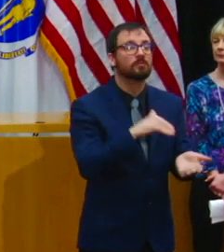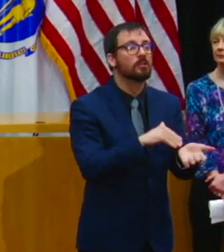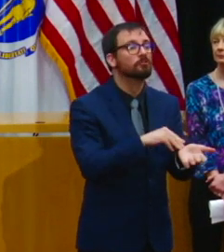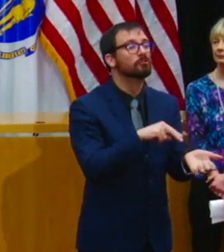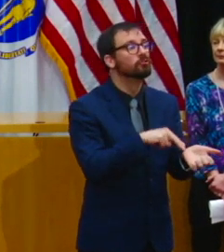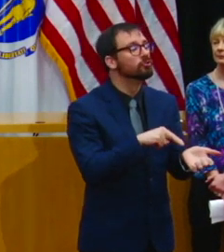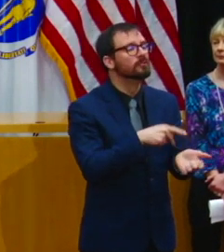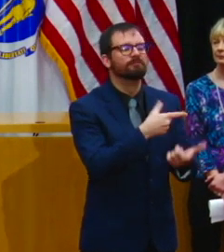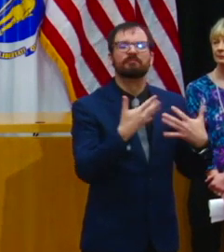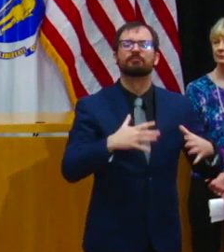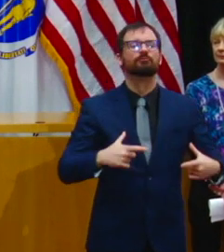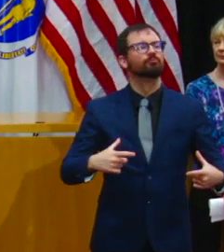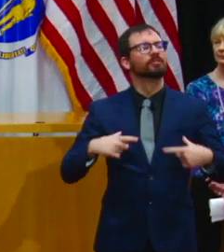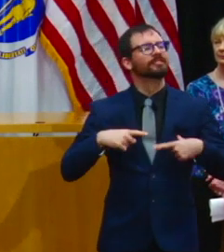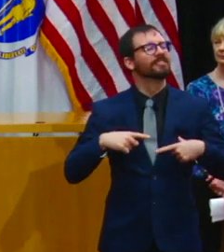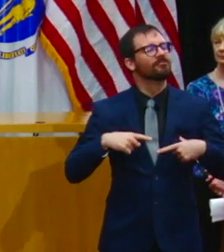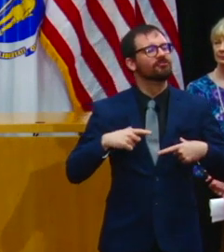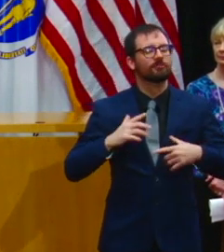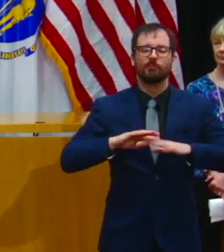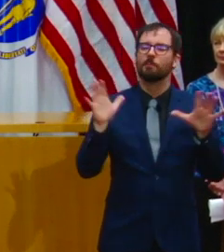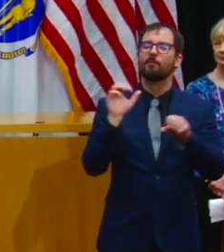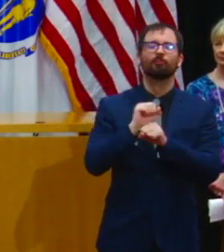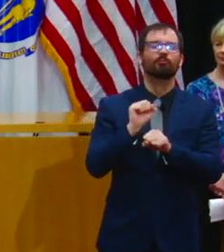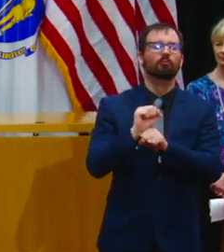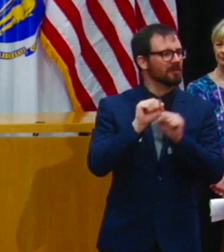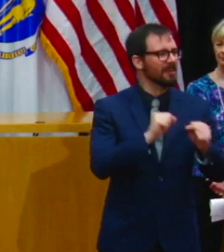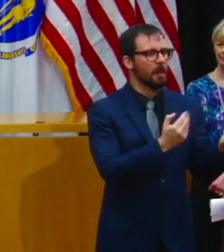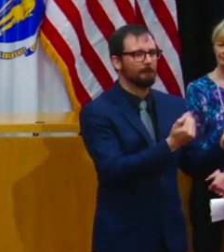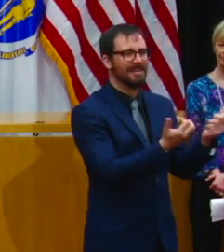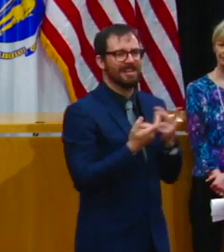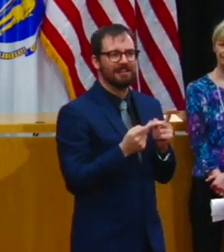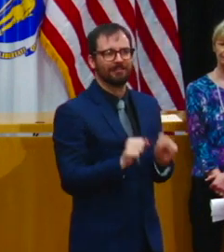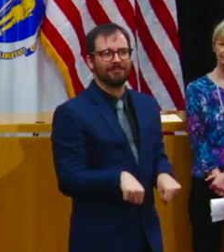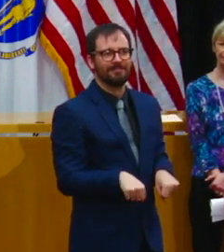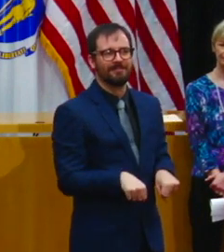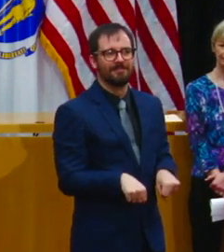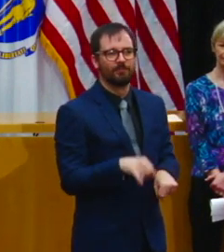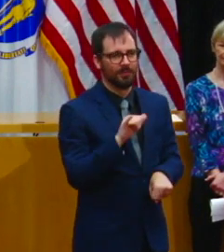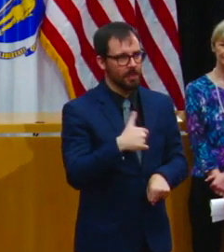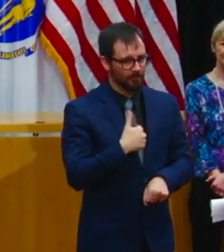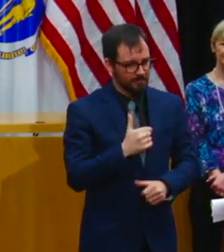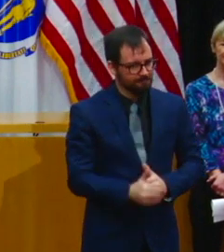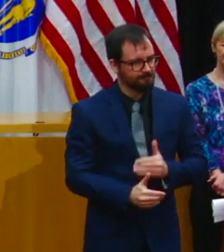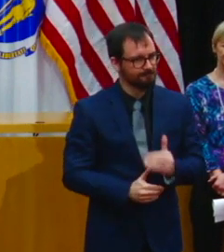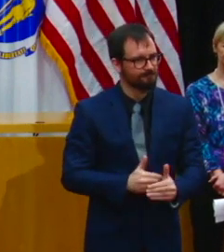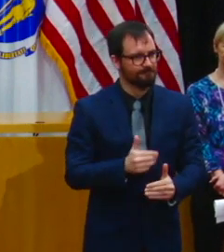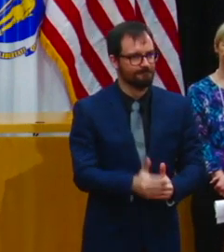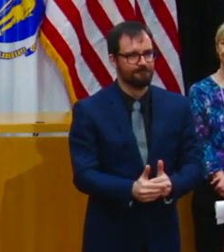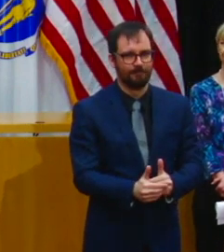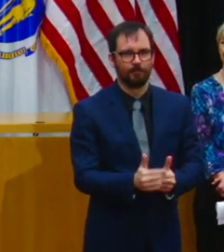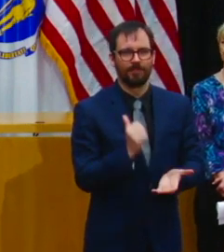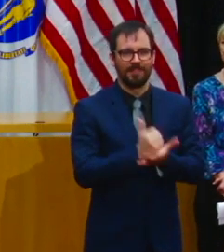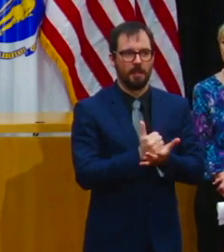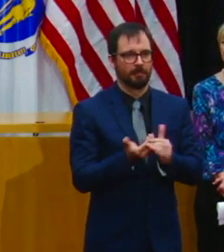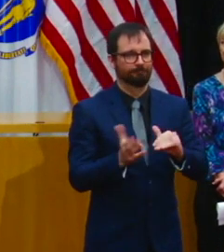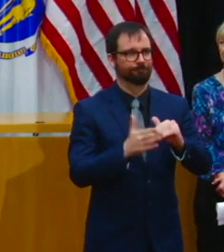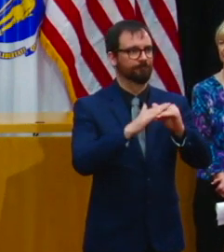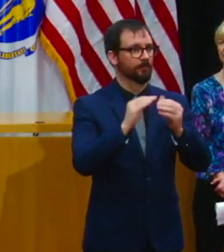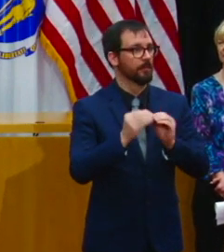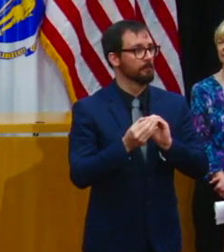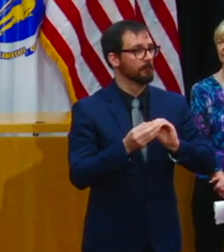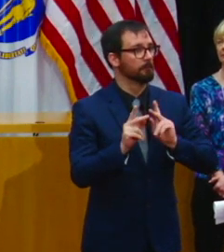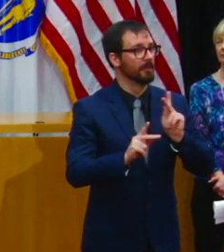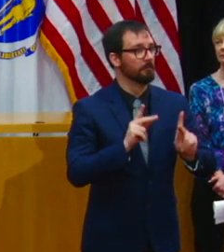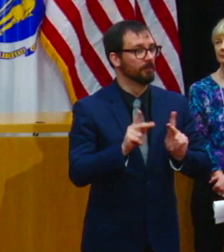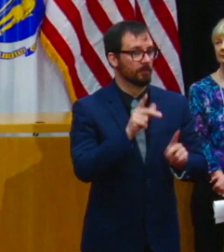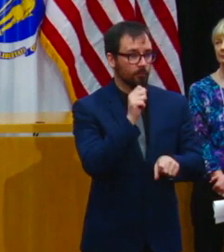more qualified professionals to the front lines as we fight COVID-19. The Board of Registration of Medicine is giving medical school